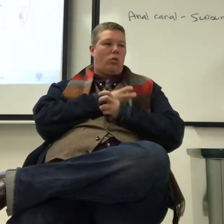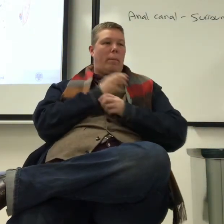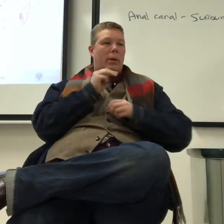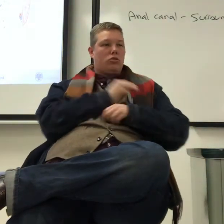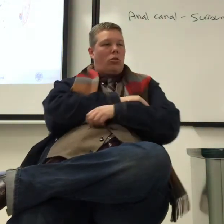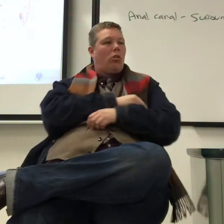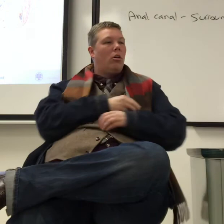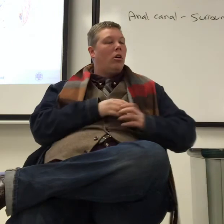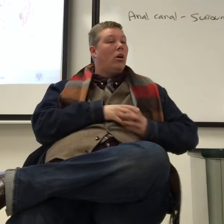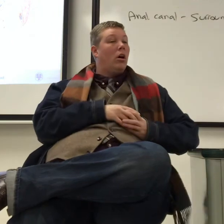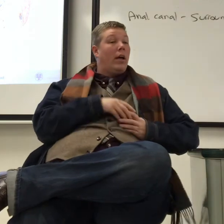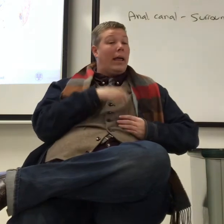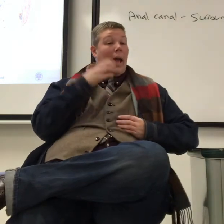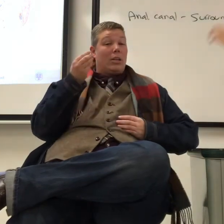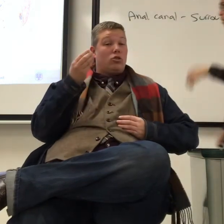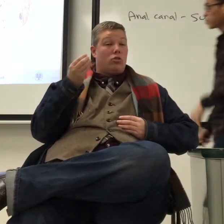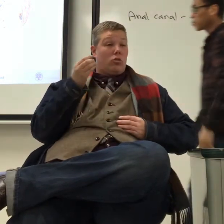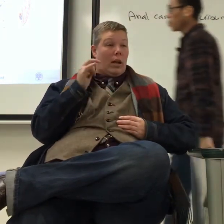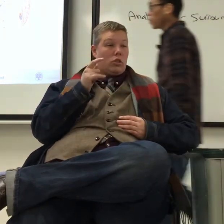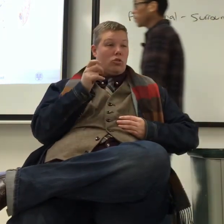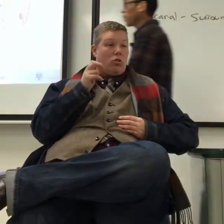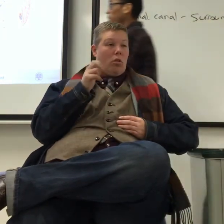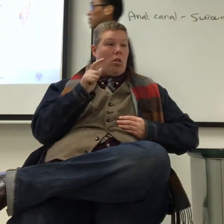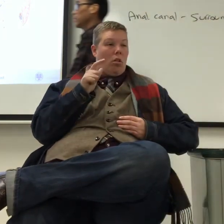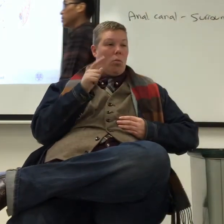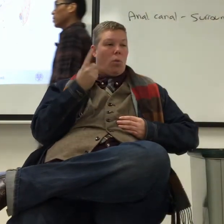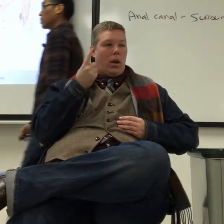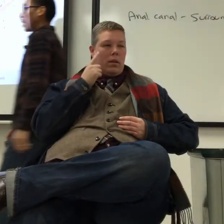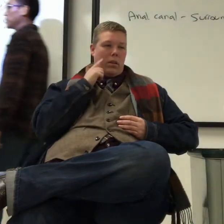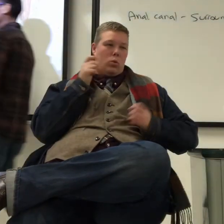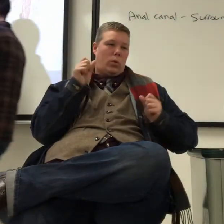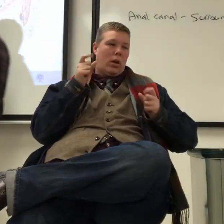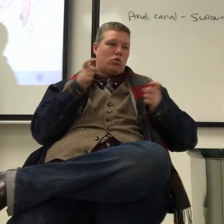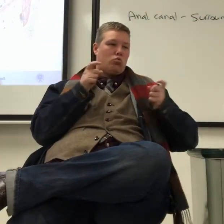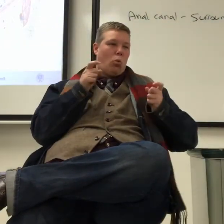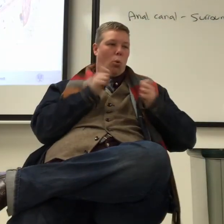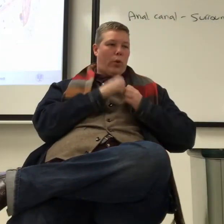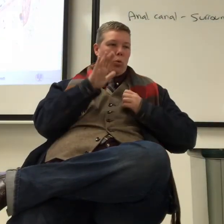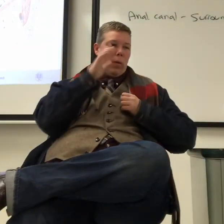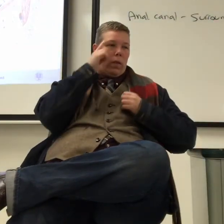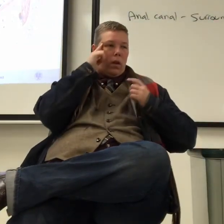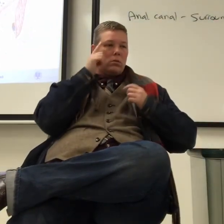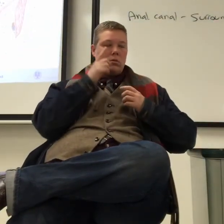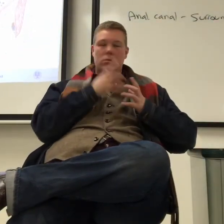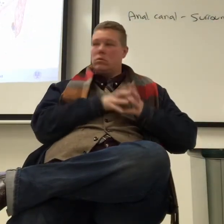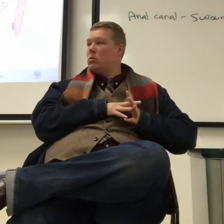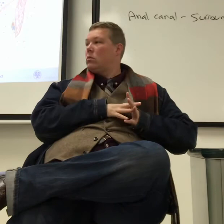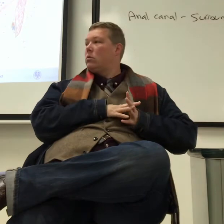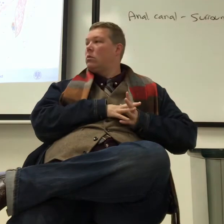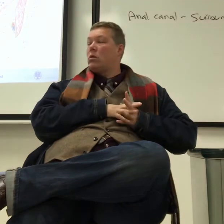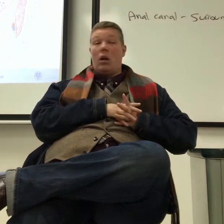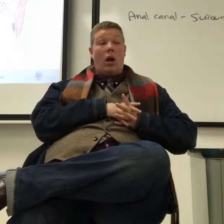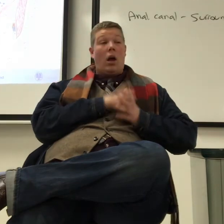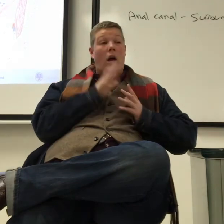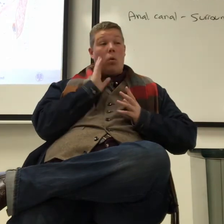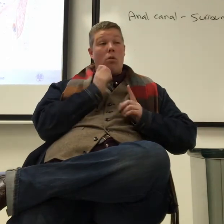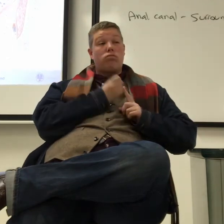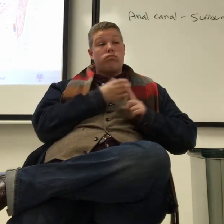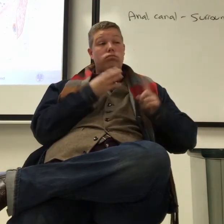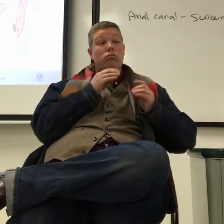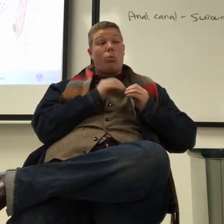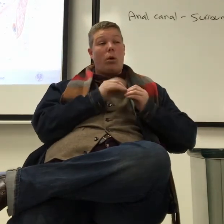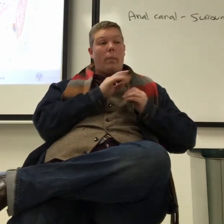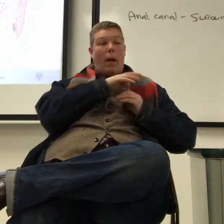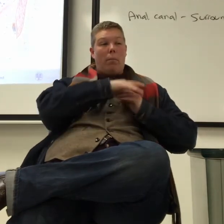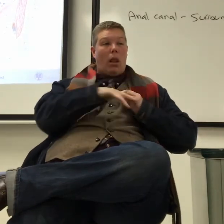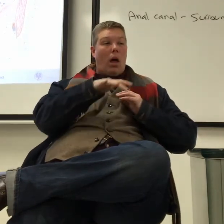So I listed the external one because it's the one you can control with conscious thought. I want to spend more time talking about the blood supply to the